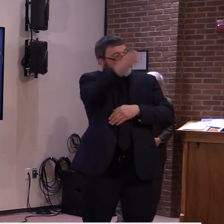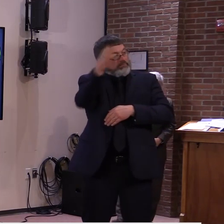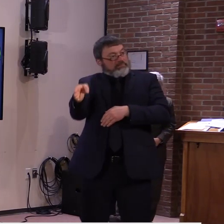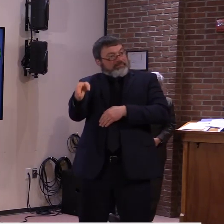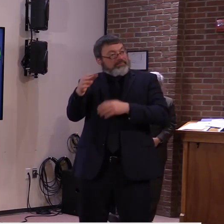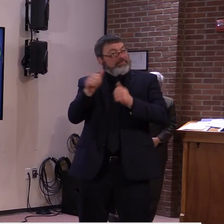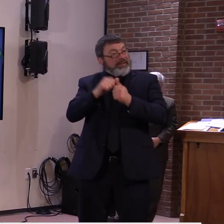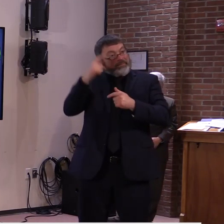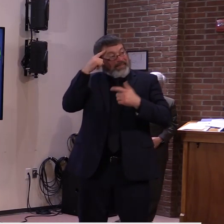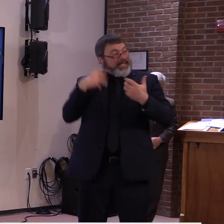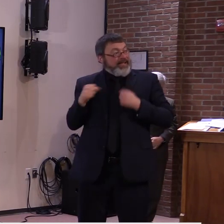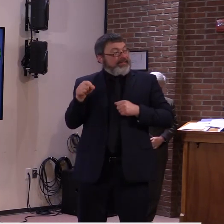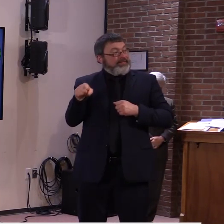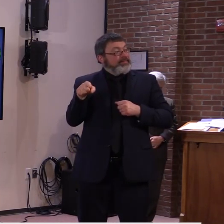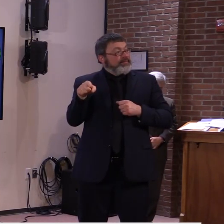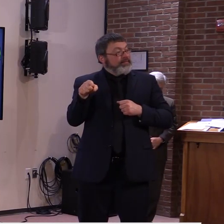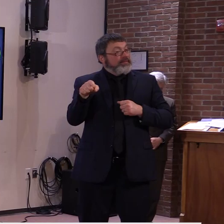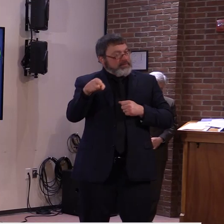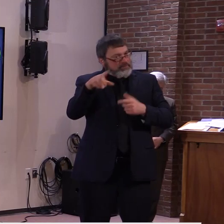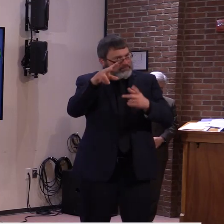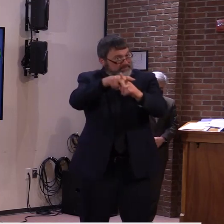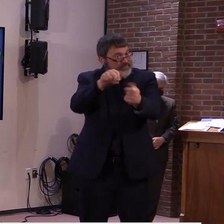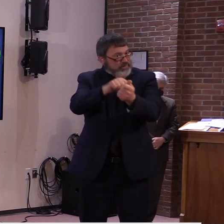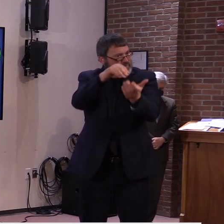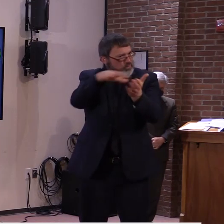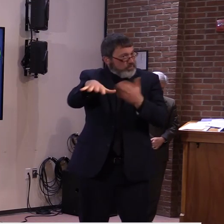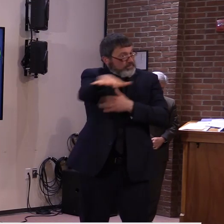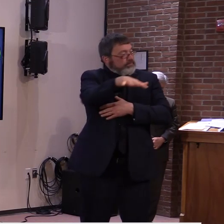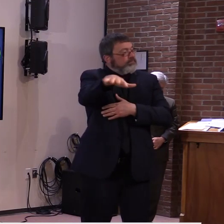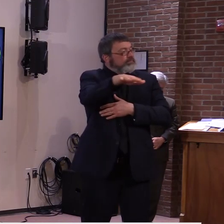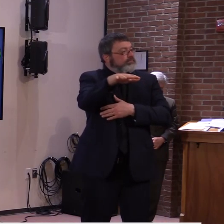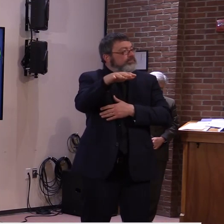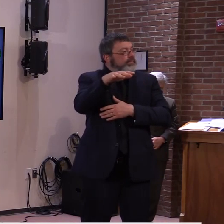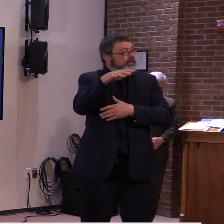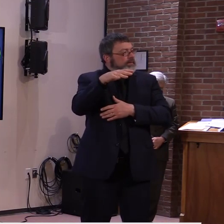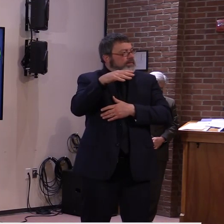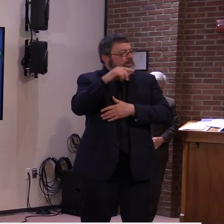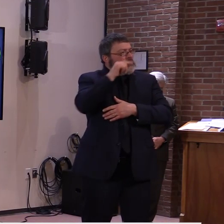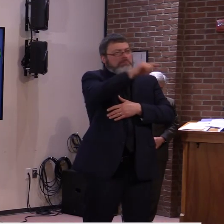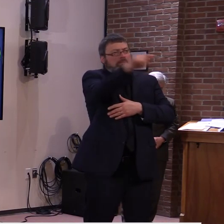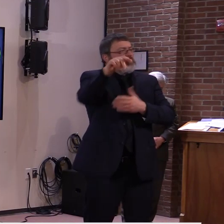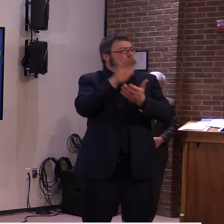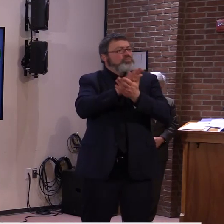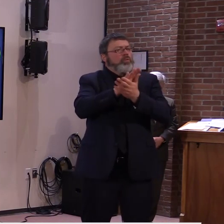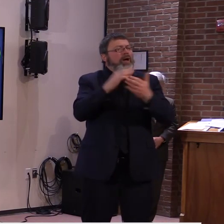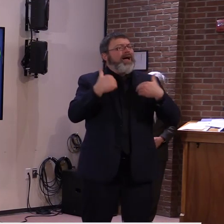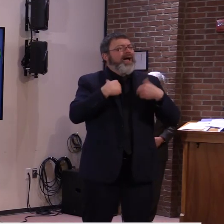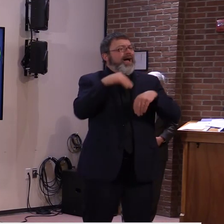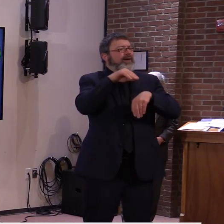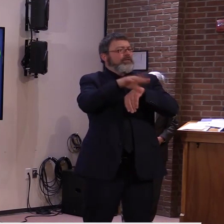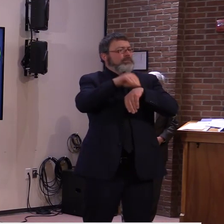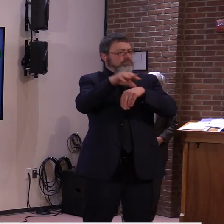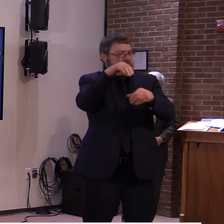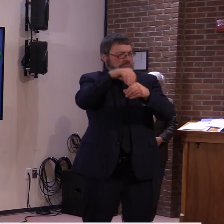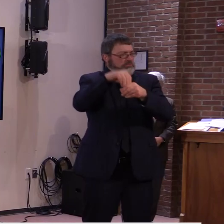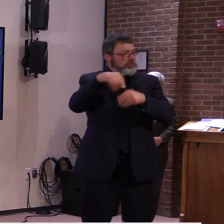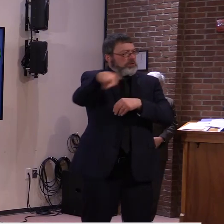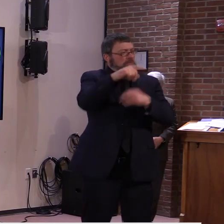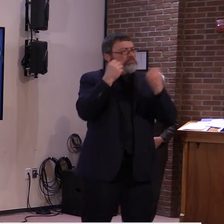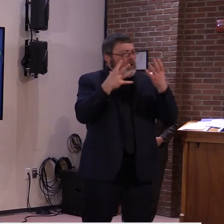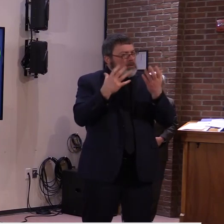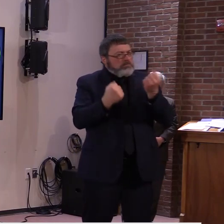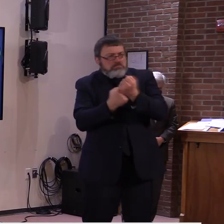addressing the needs of students. We have existing structures and systems that schools can use, such as educational support teams, but we will be